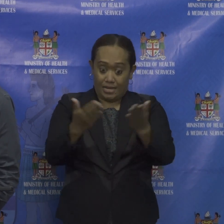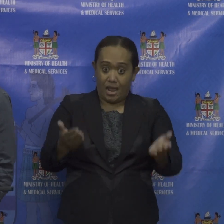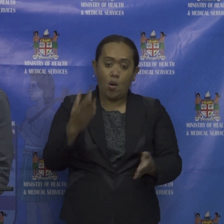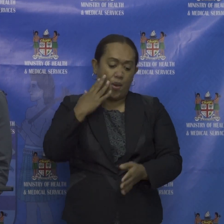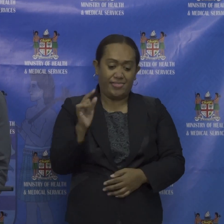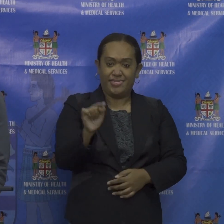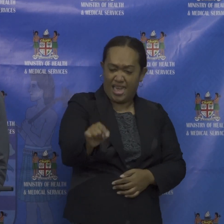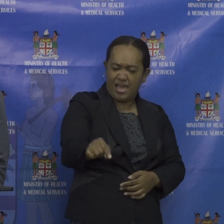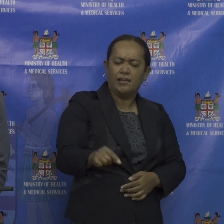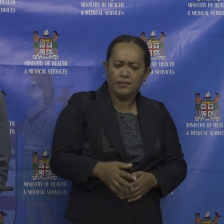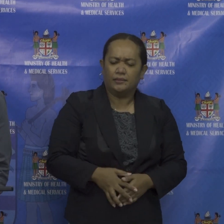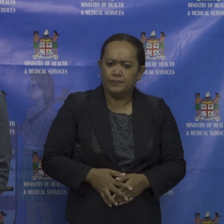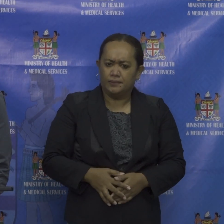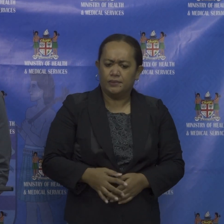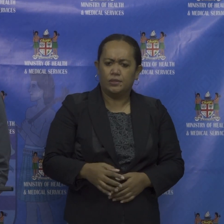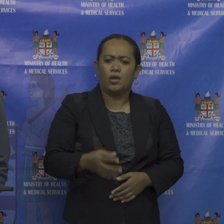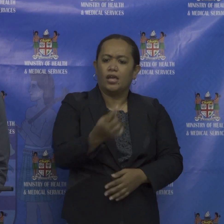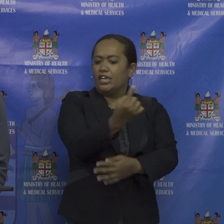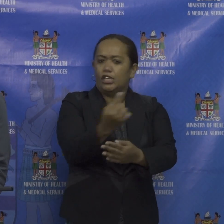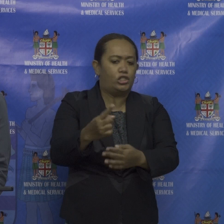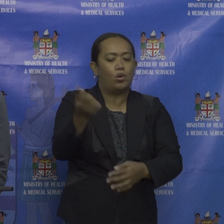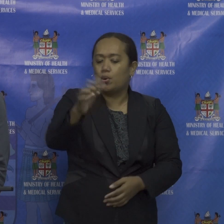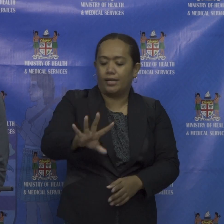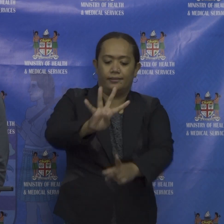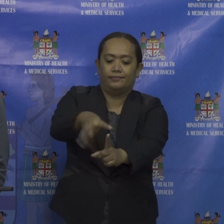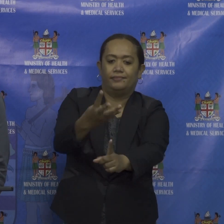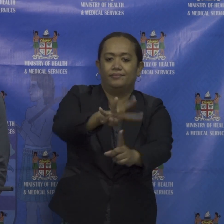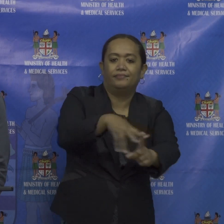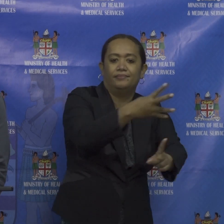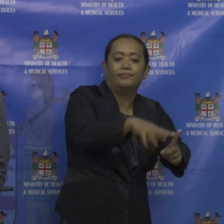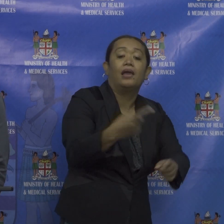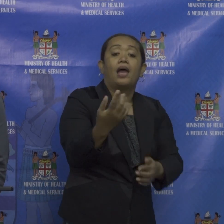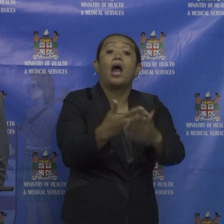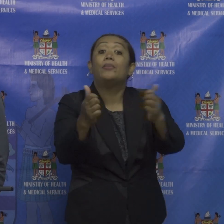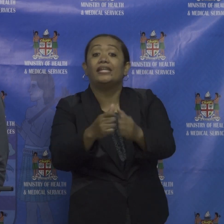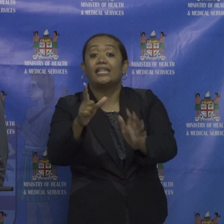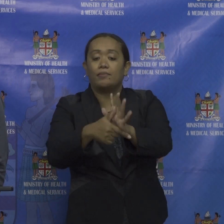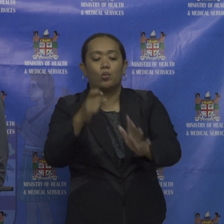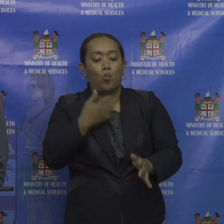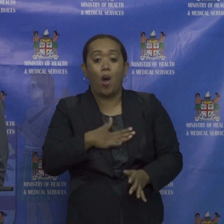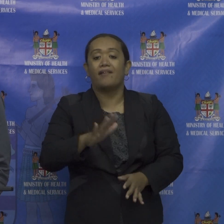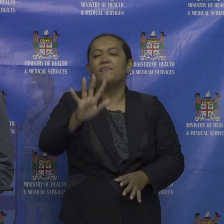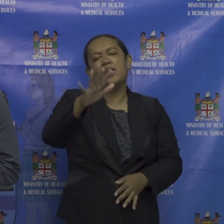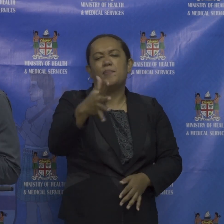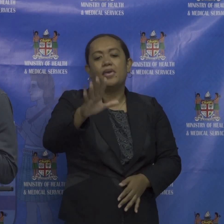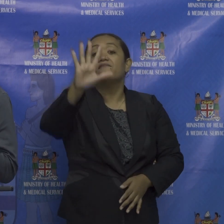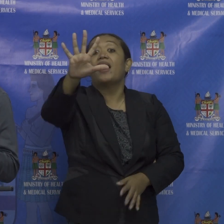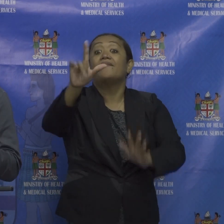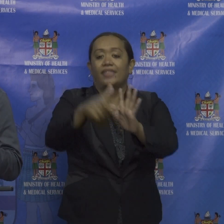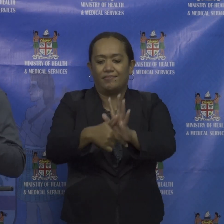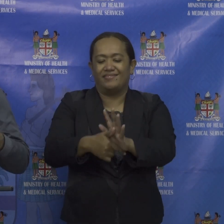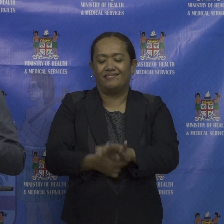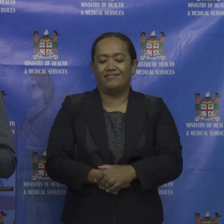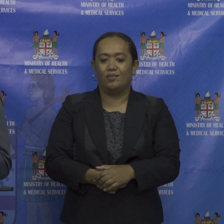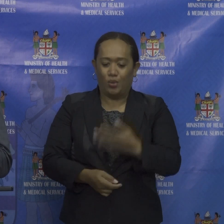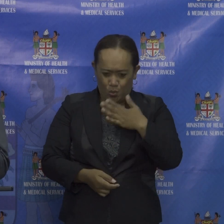there, each individual should be tested at least 4 or 5 times to make sure that they are, a